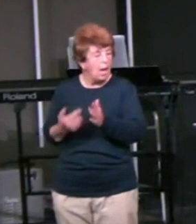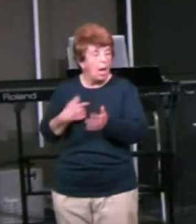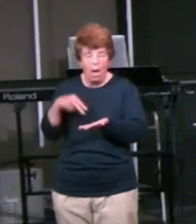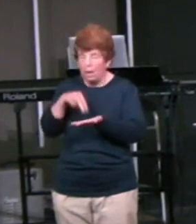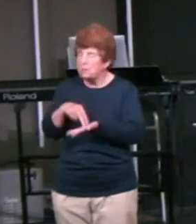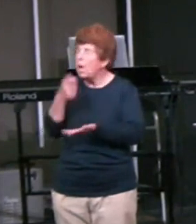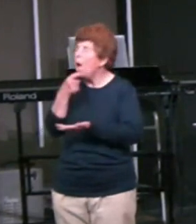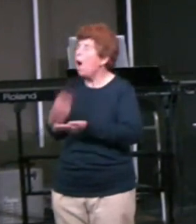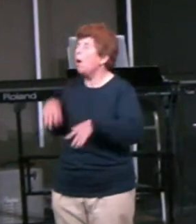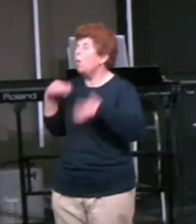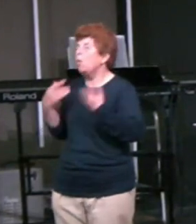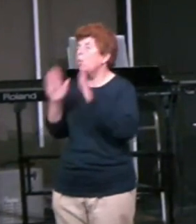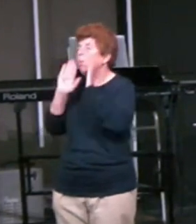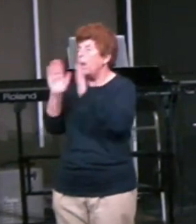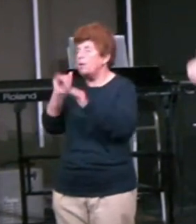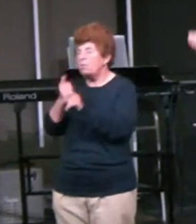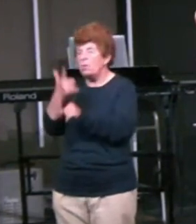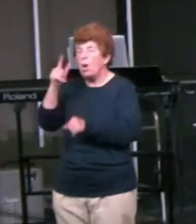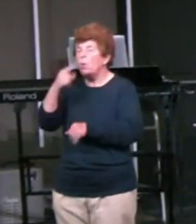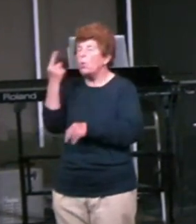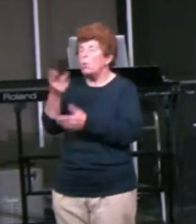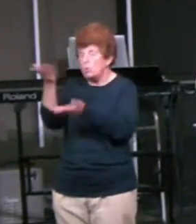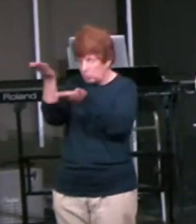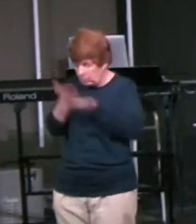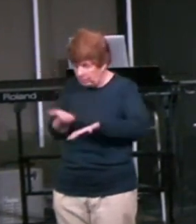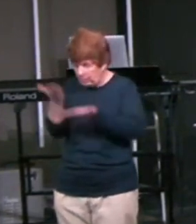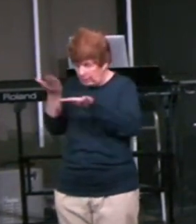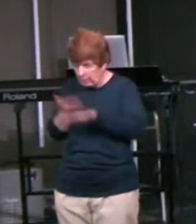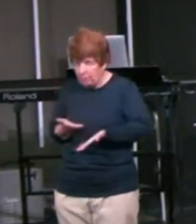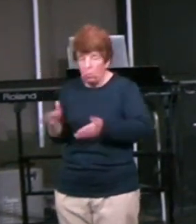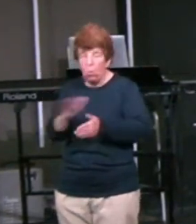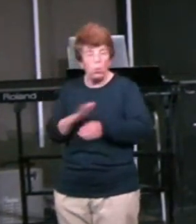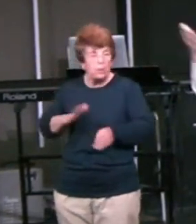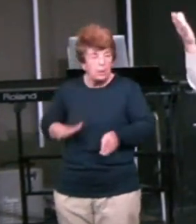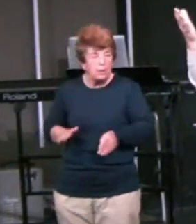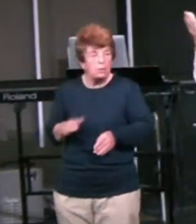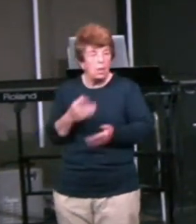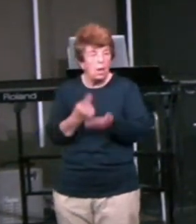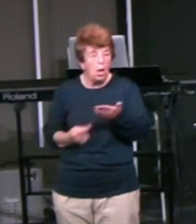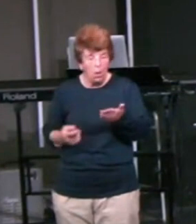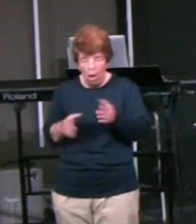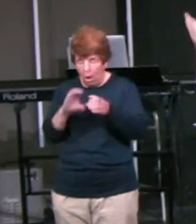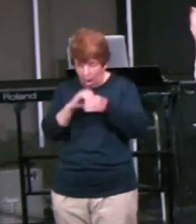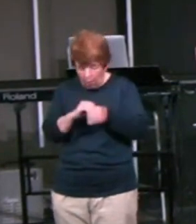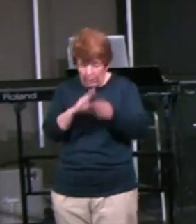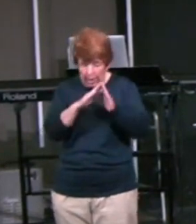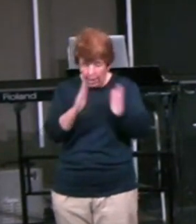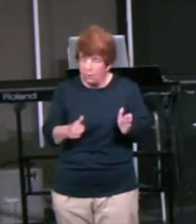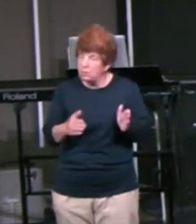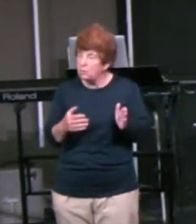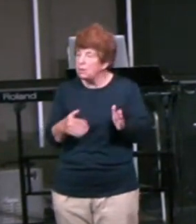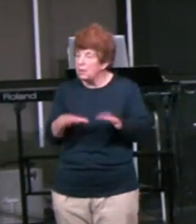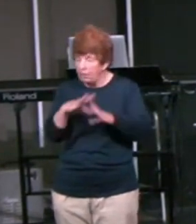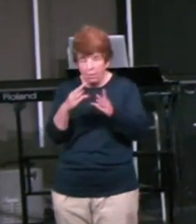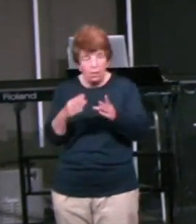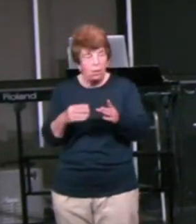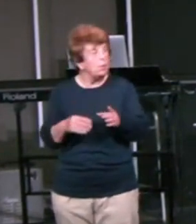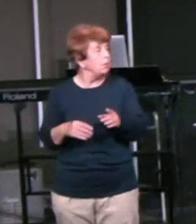in awe and wonder of God who has provided for all our needs. We own our house. We own all that we